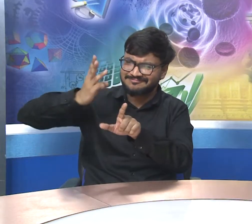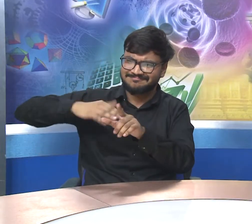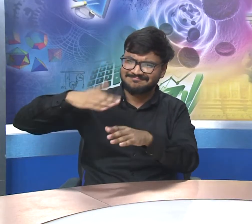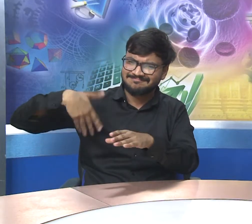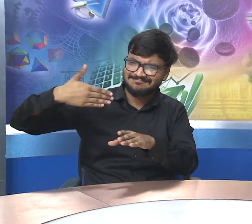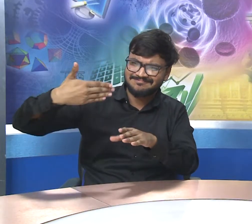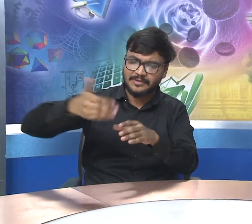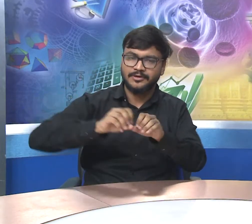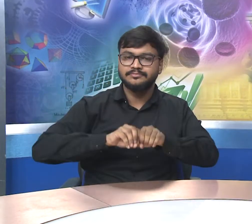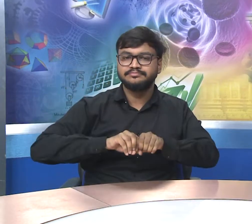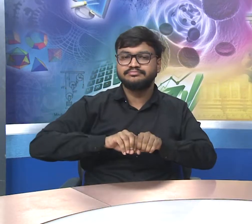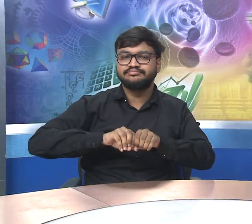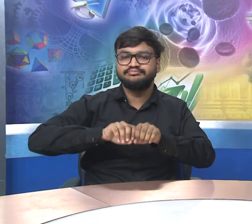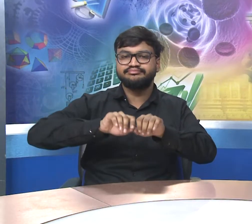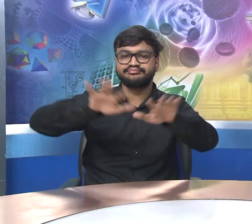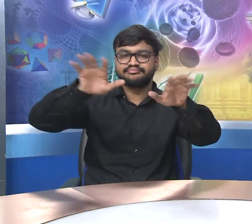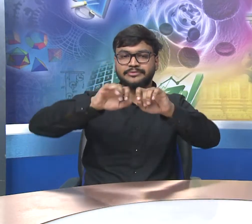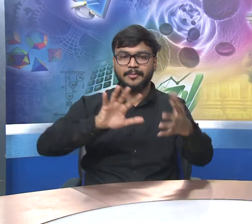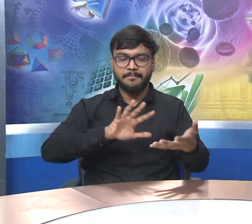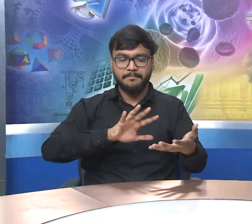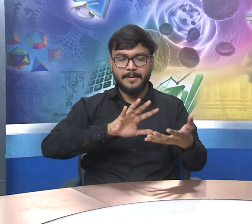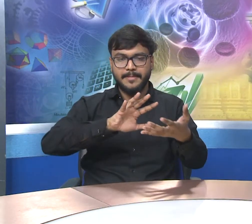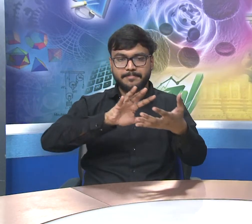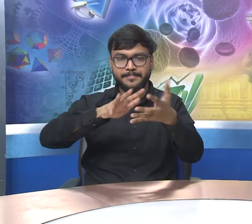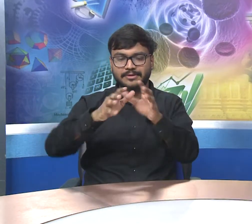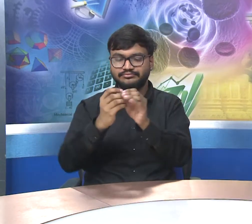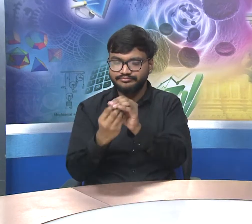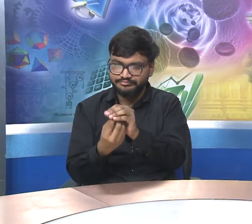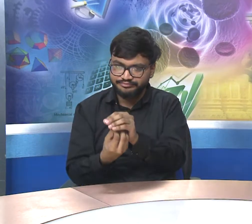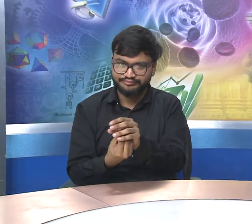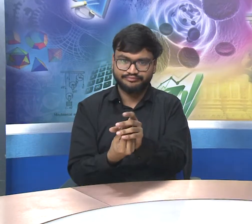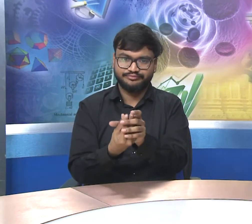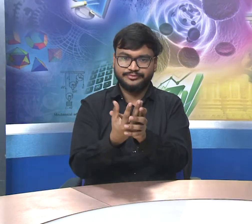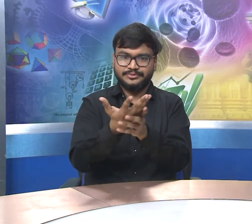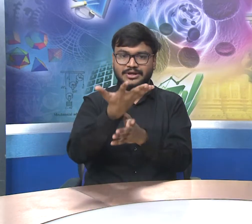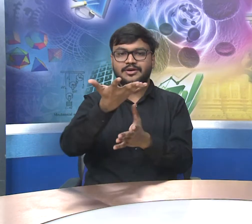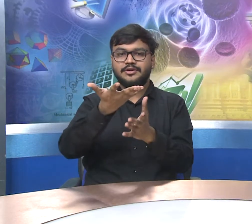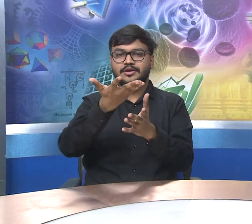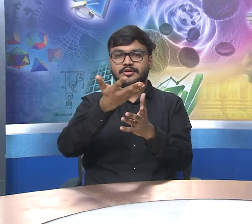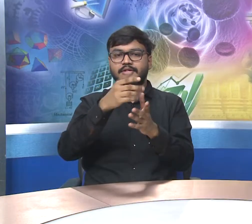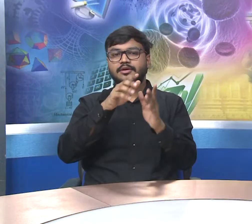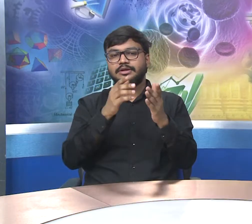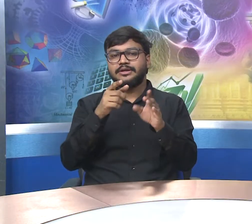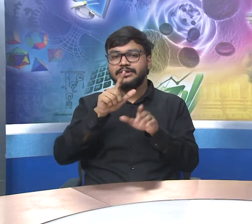And we may also see language policies and language planning for standardization.